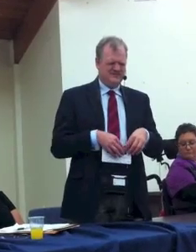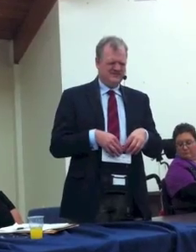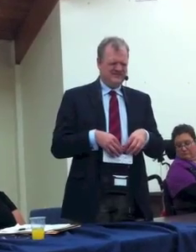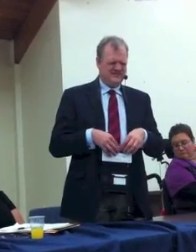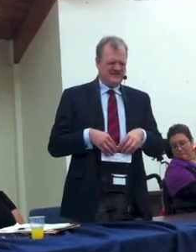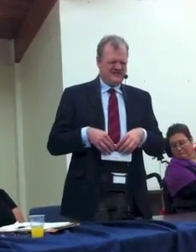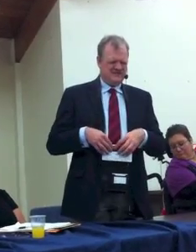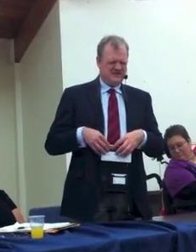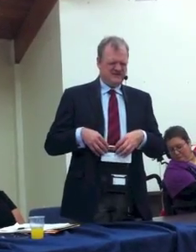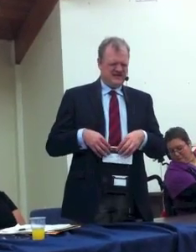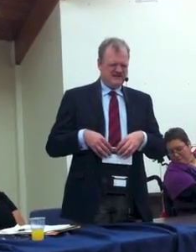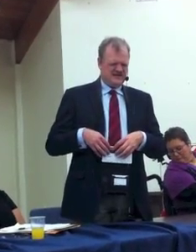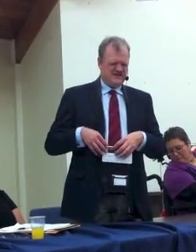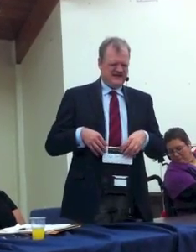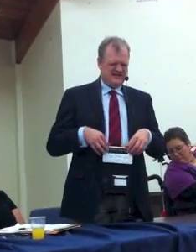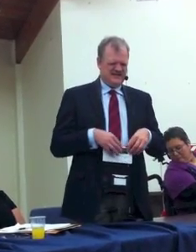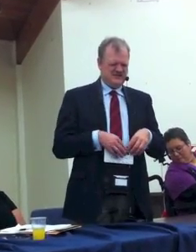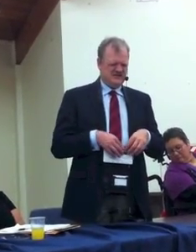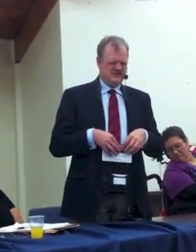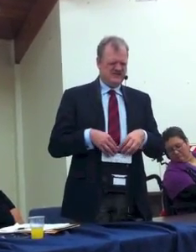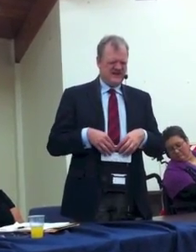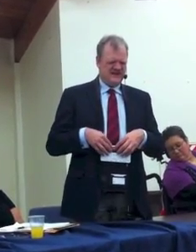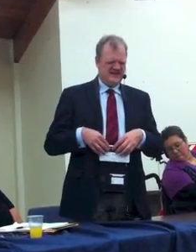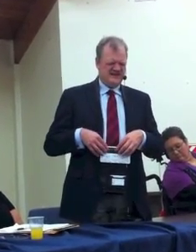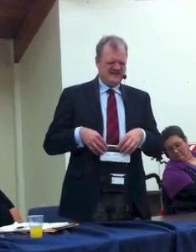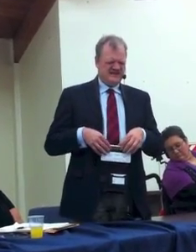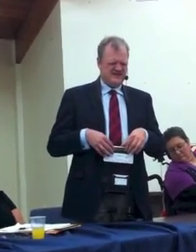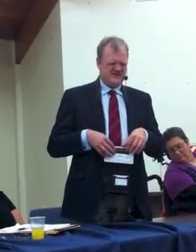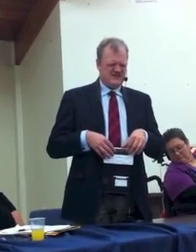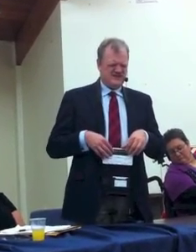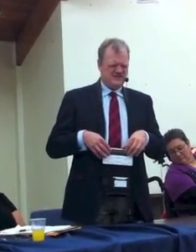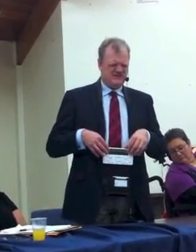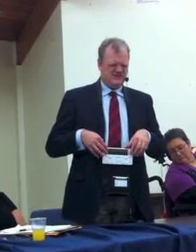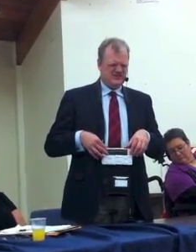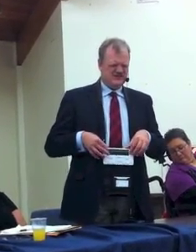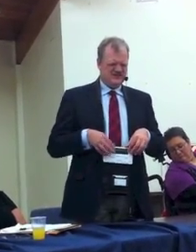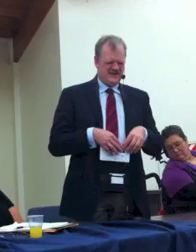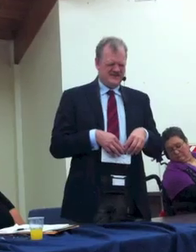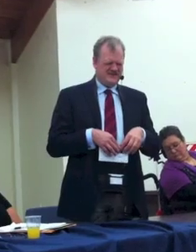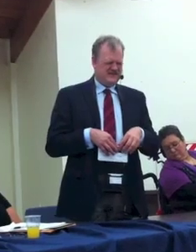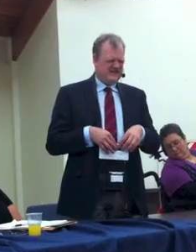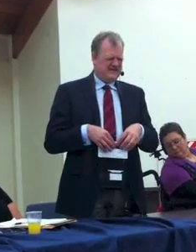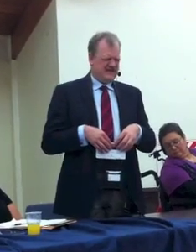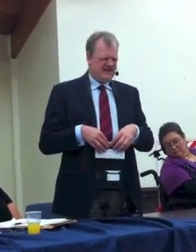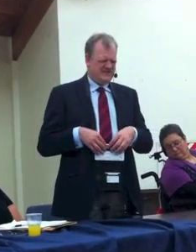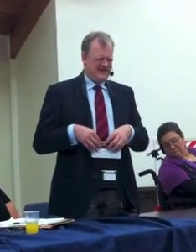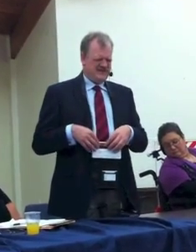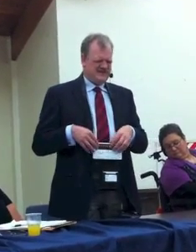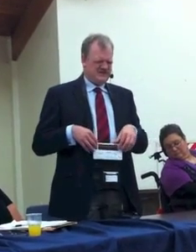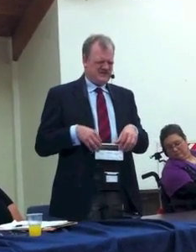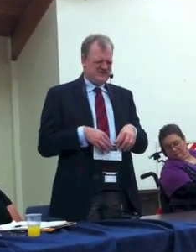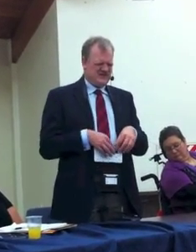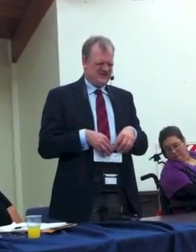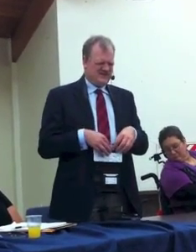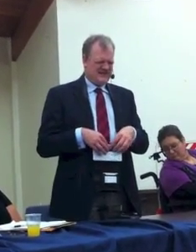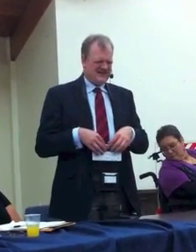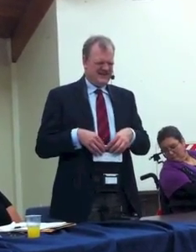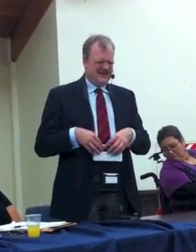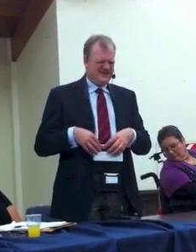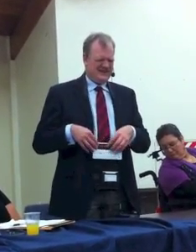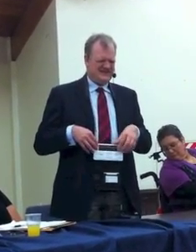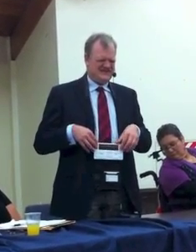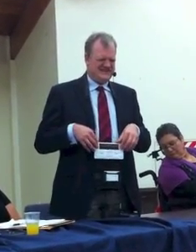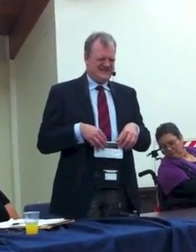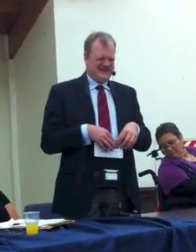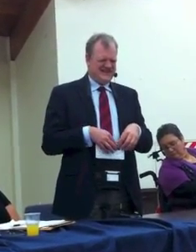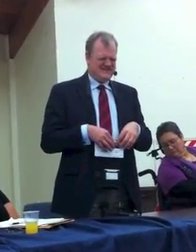disabled. We all know, I think, that children of all walks of life can be hit with a problem like